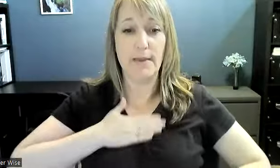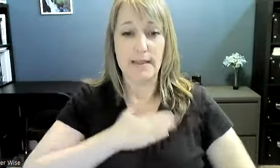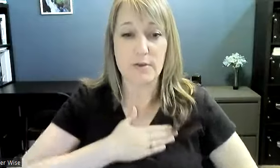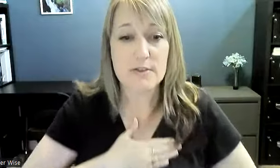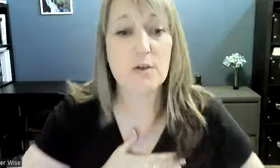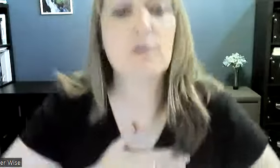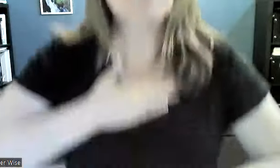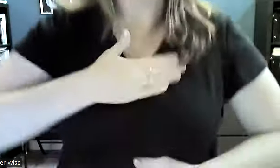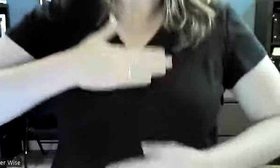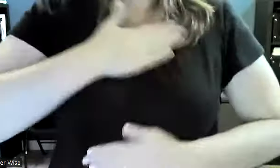little circles.